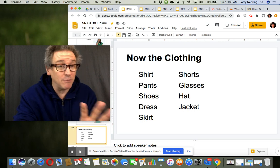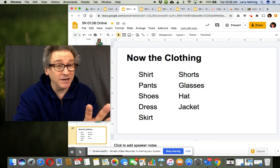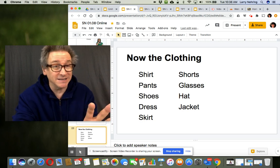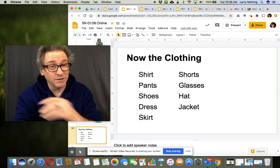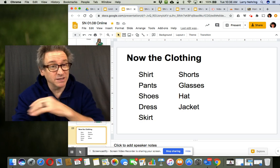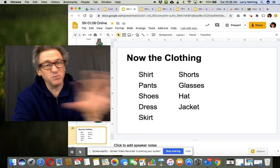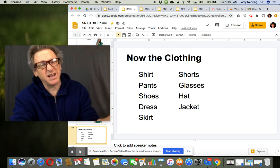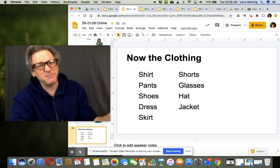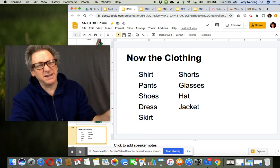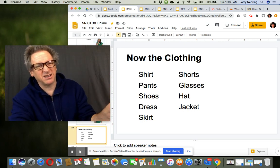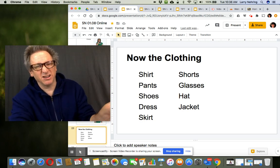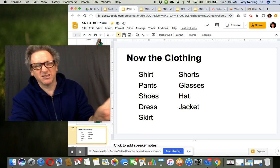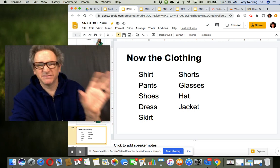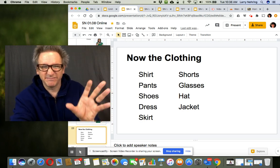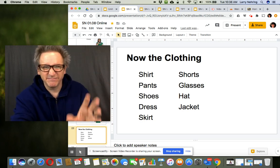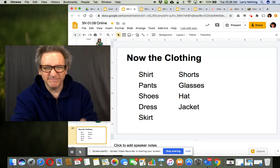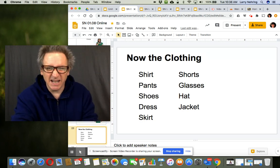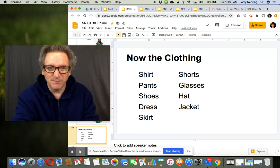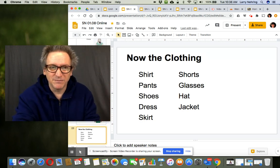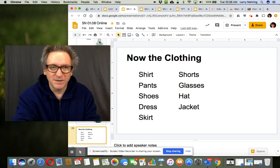Now we can get to clothing. So we got some basic colors.